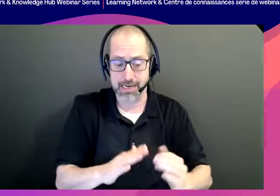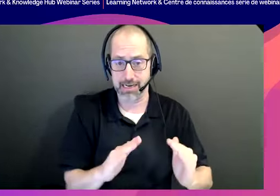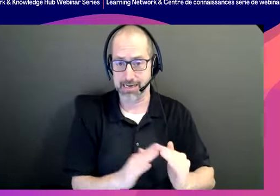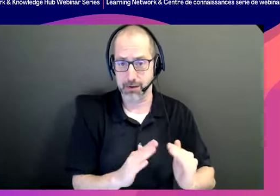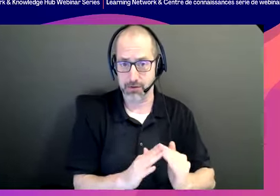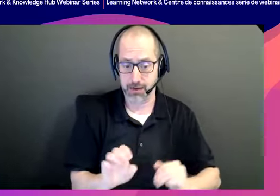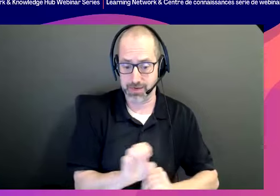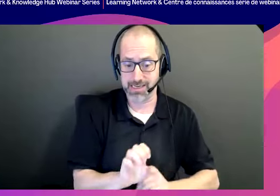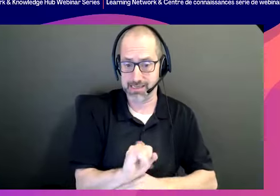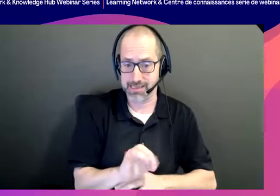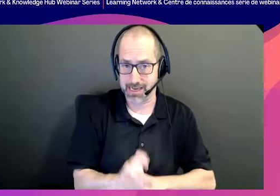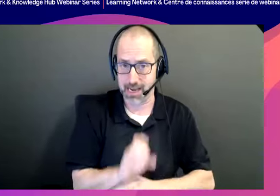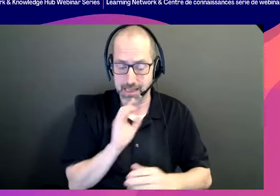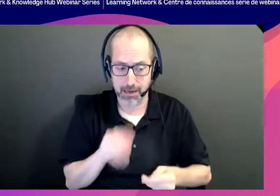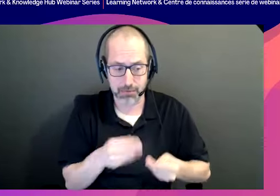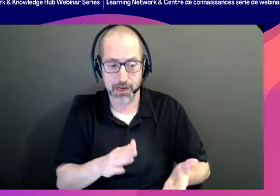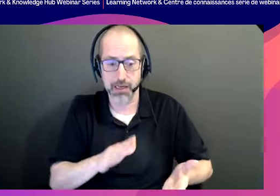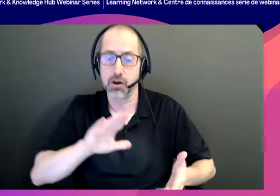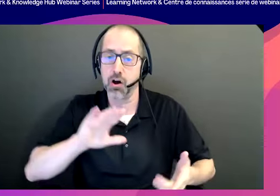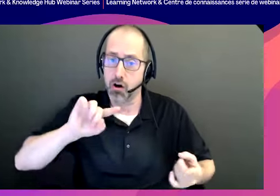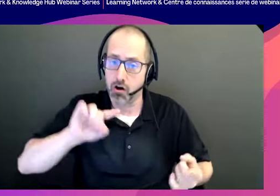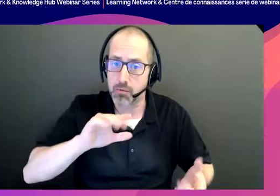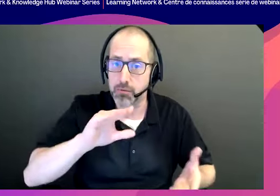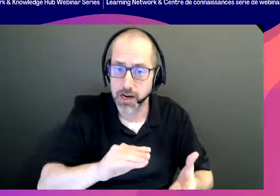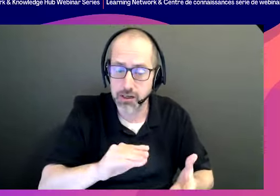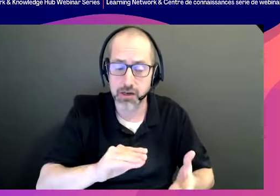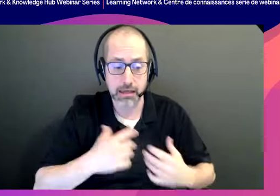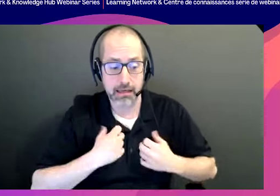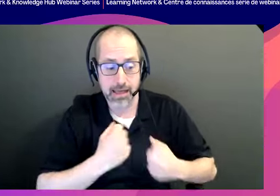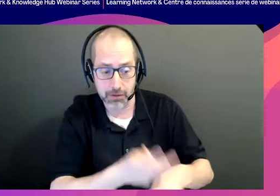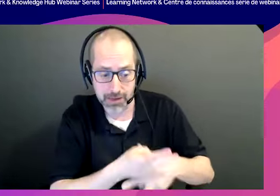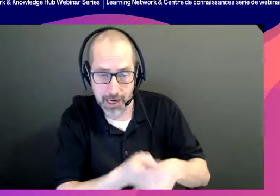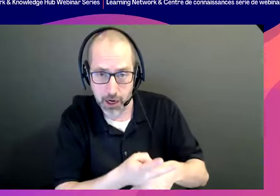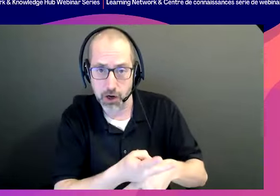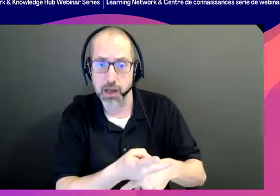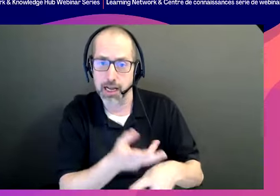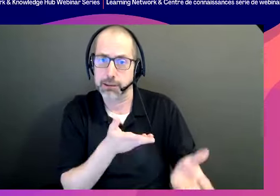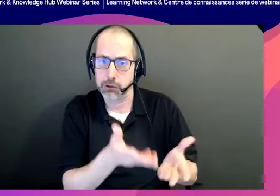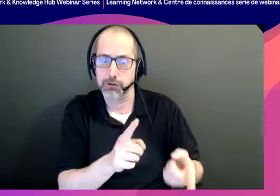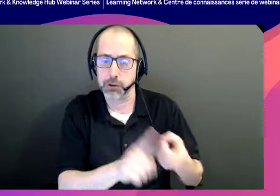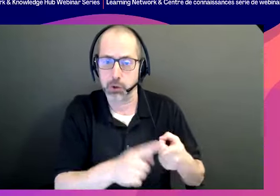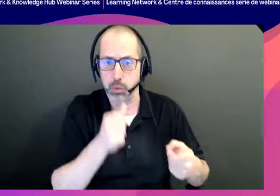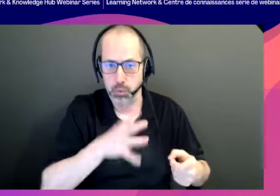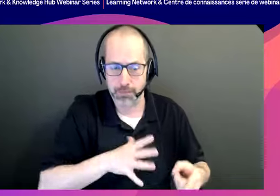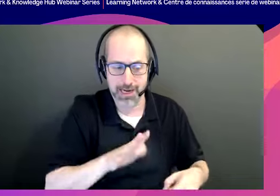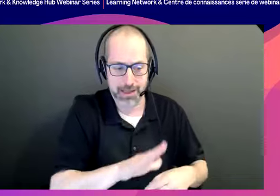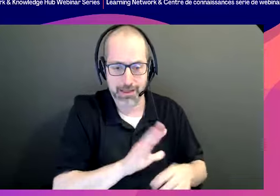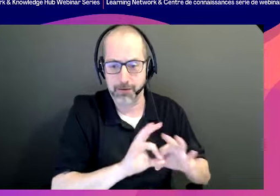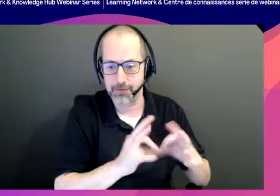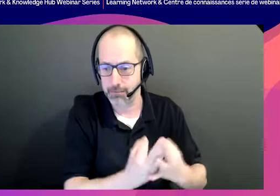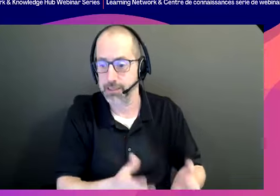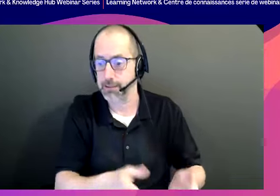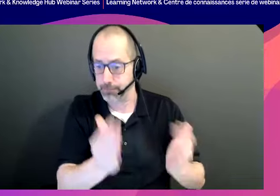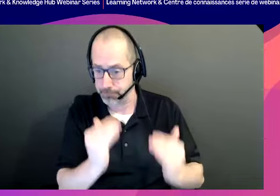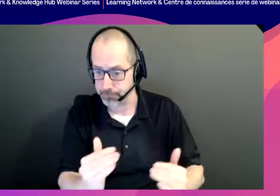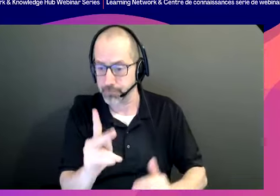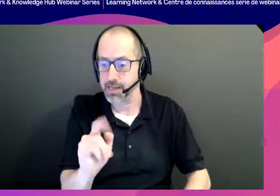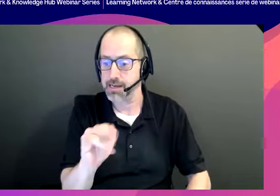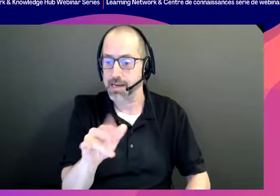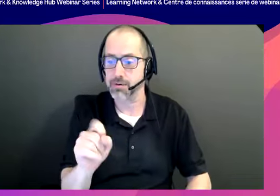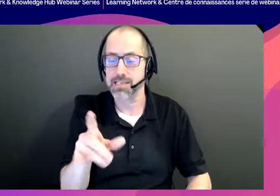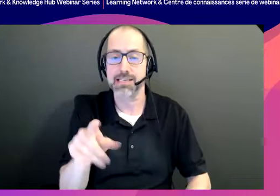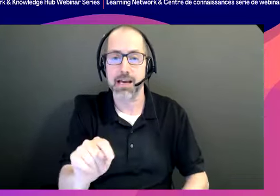reduction, healthcare, and social supports to women and their families. Carrie Stout is the program coordinator at Healthiest Babies Possible and